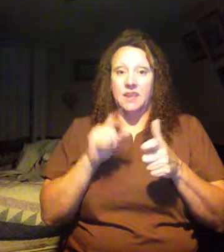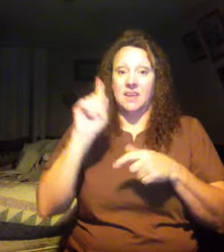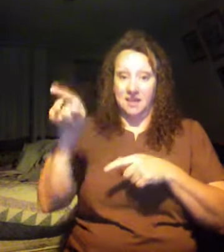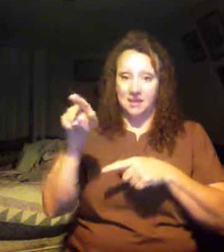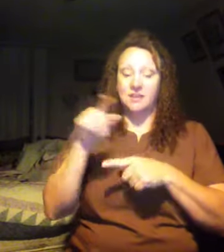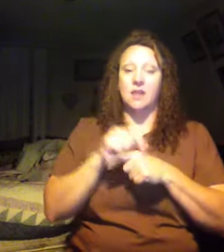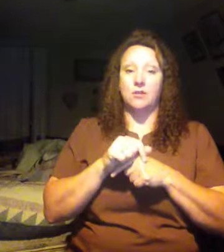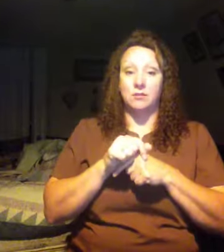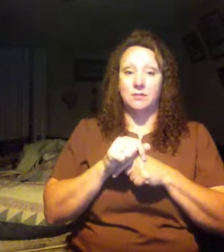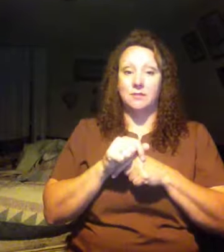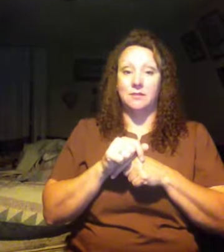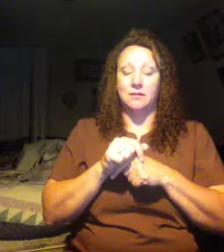cannons pointed down at the city.